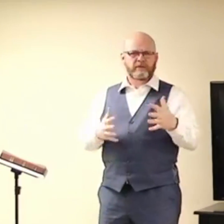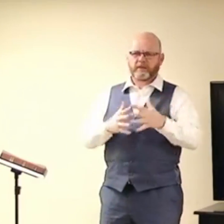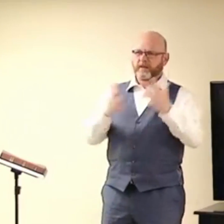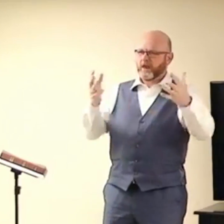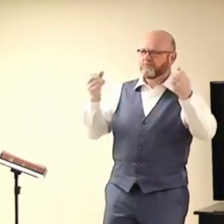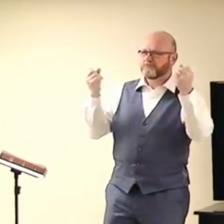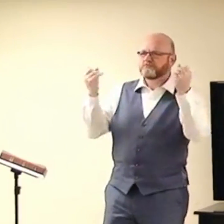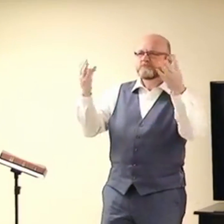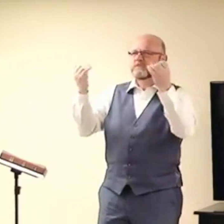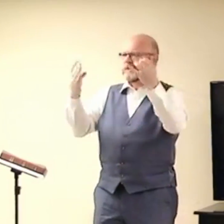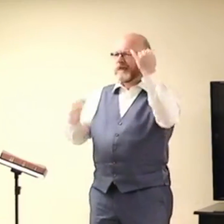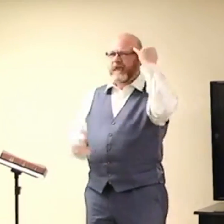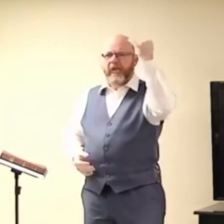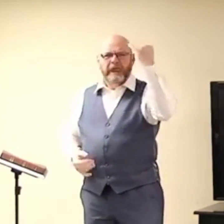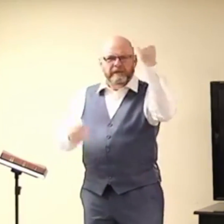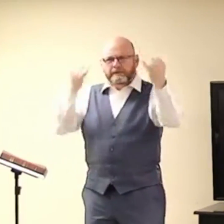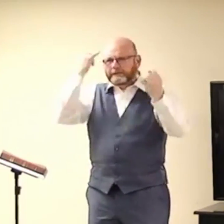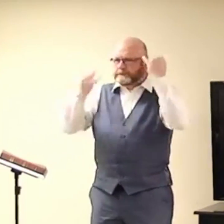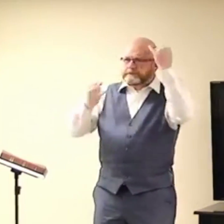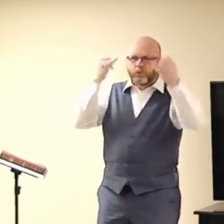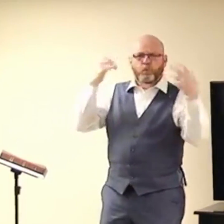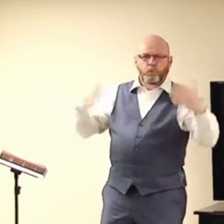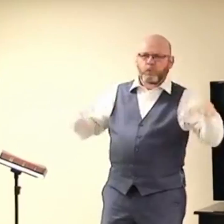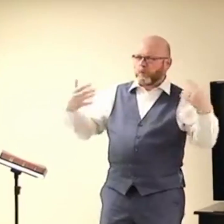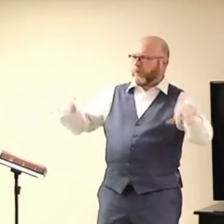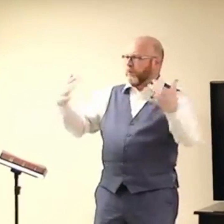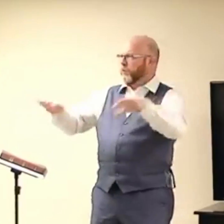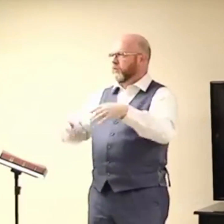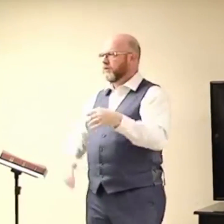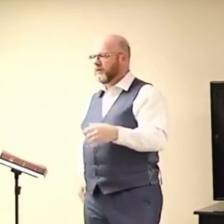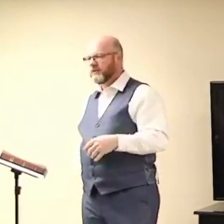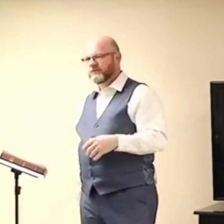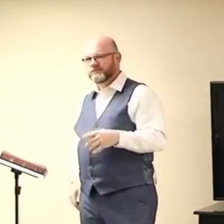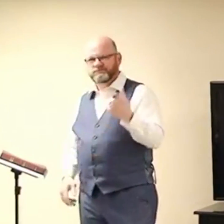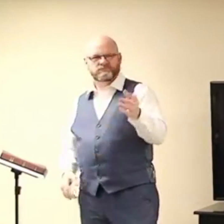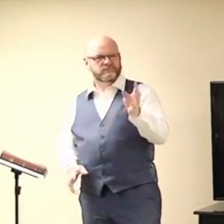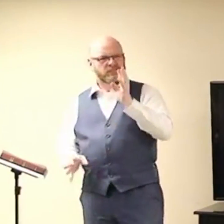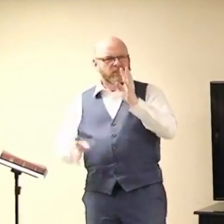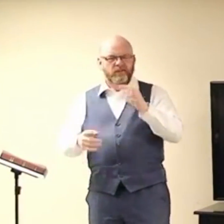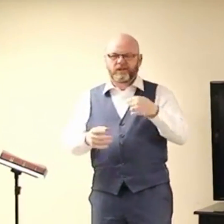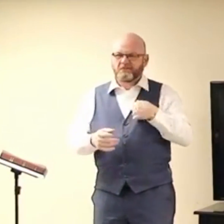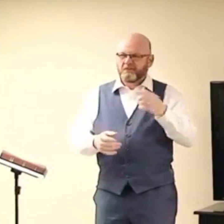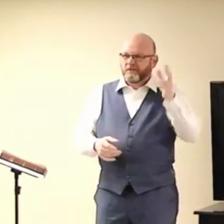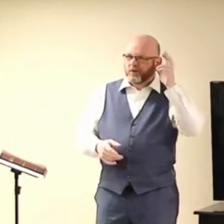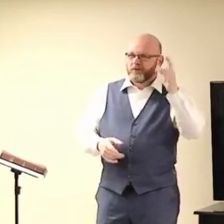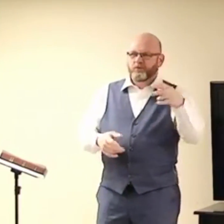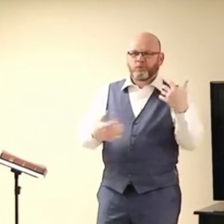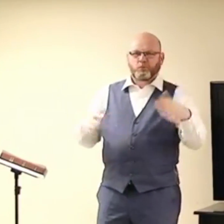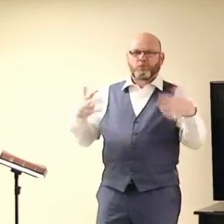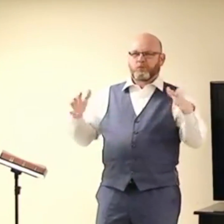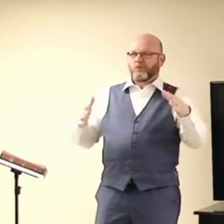He had so many ideas. He was bursting with ideas.